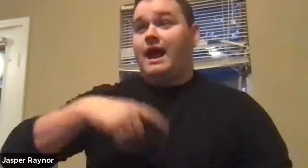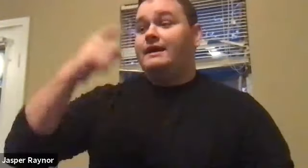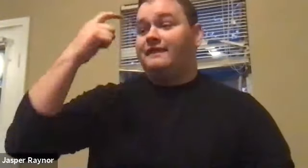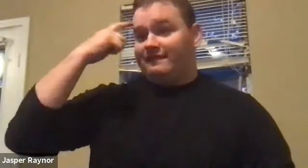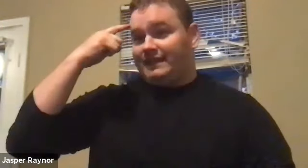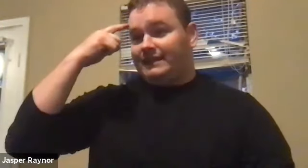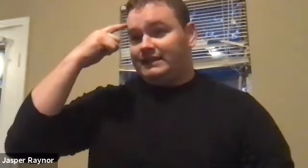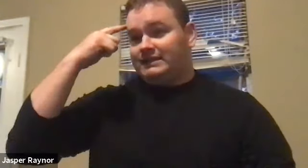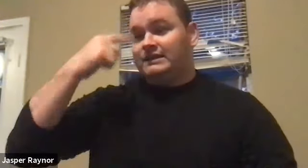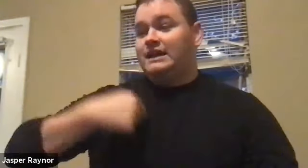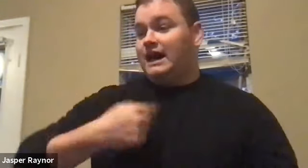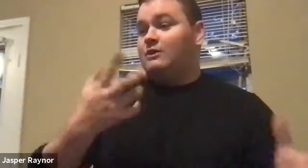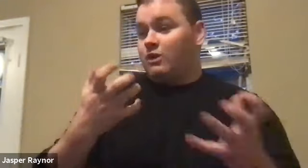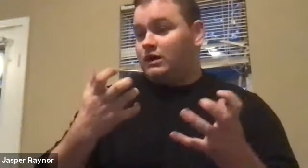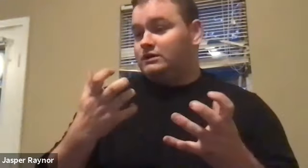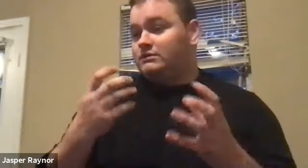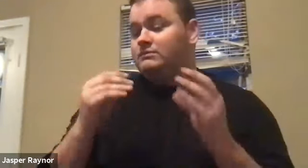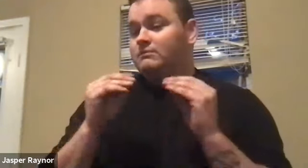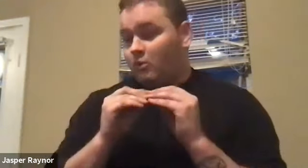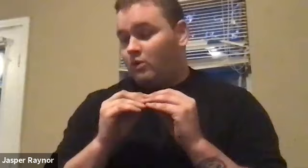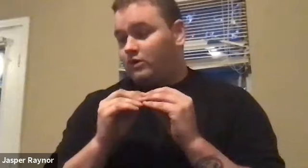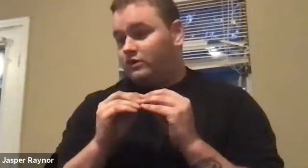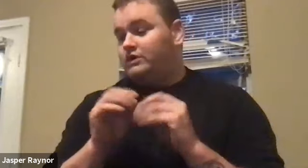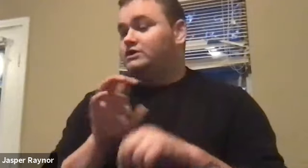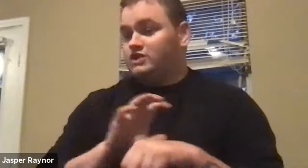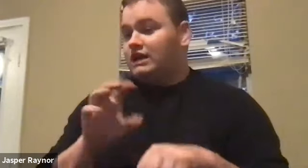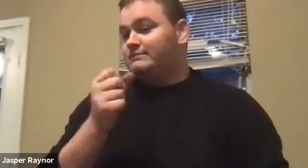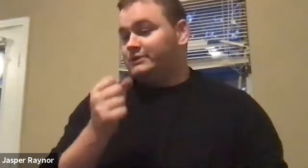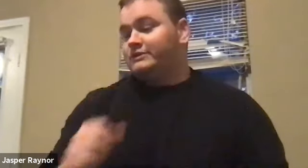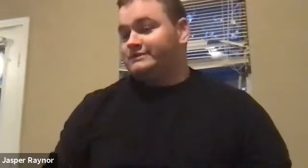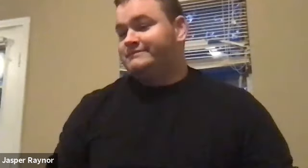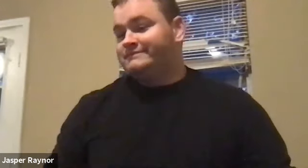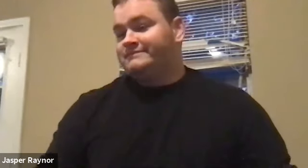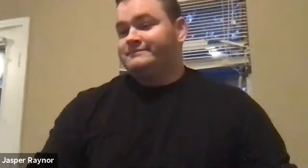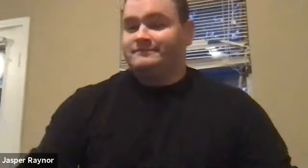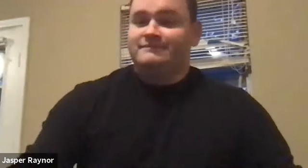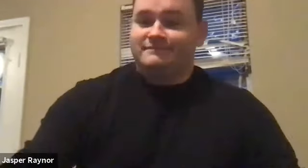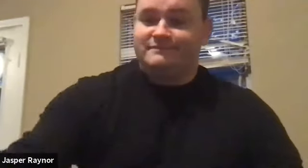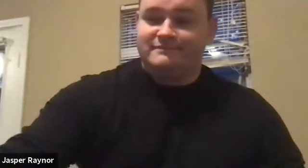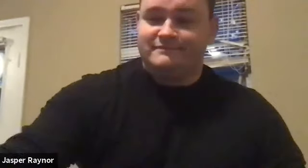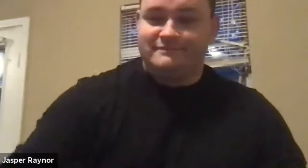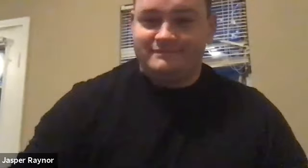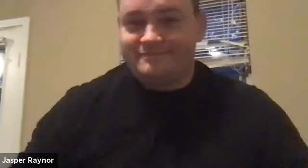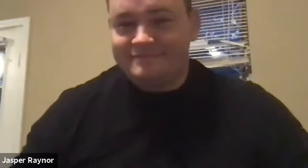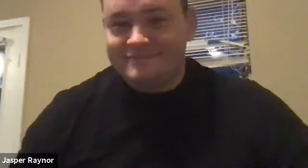I think I want more chocolate milk. You must want some chocolate